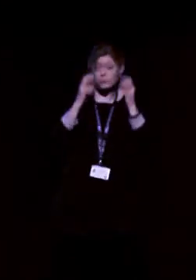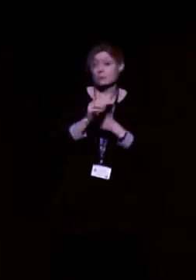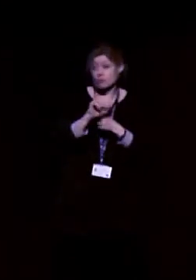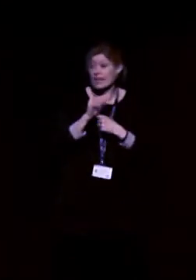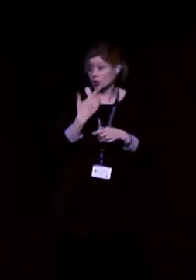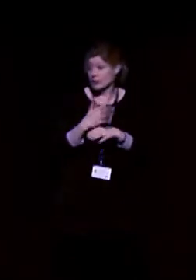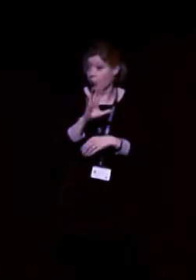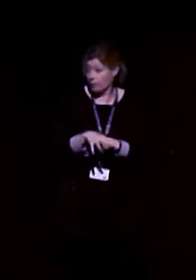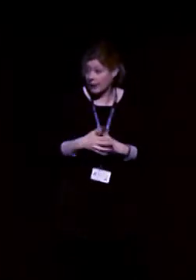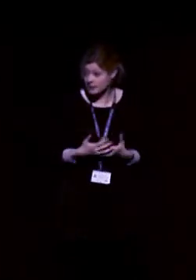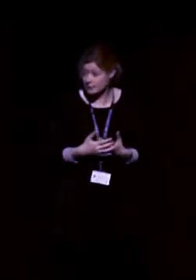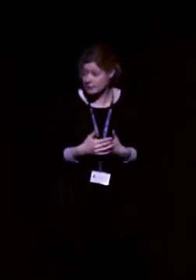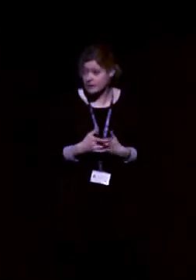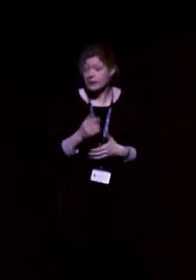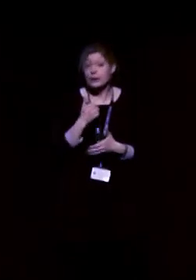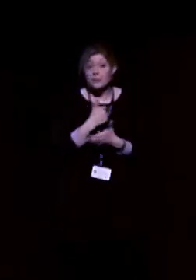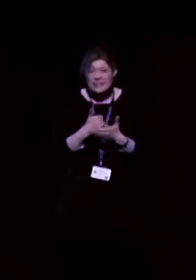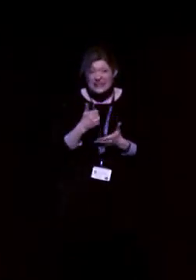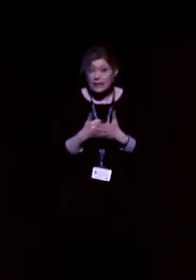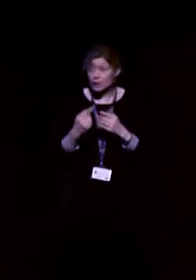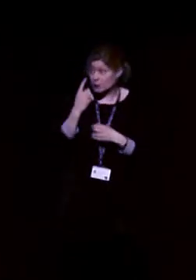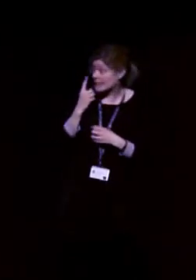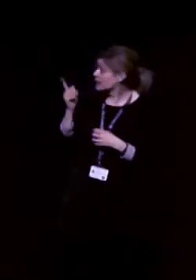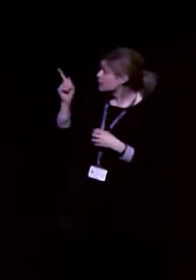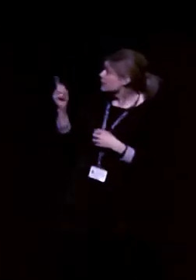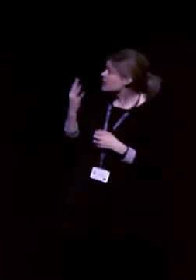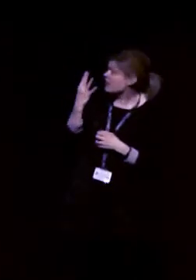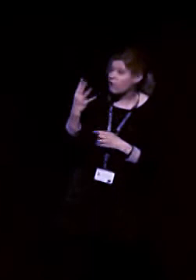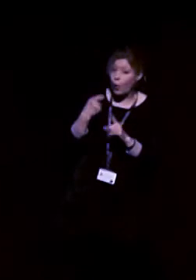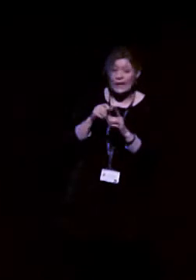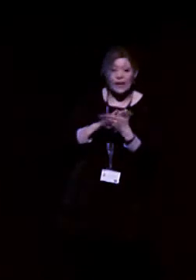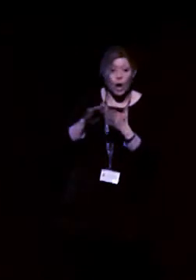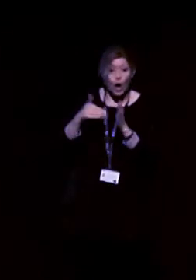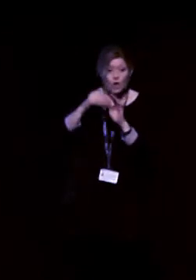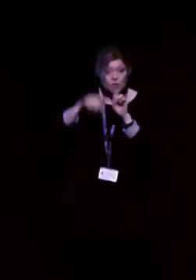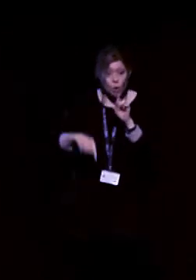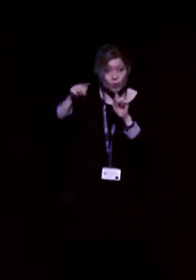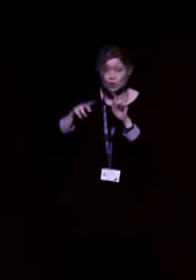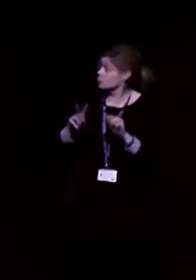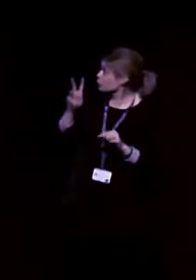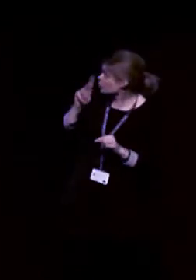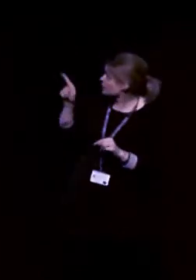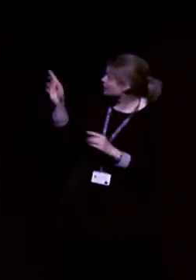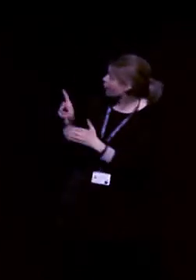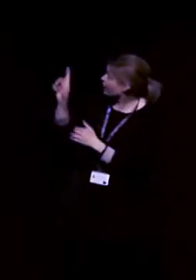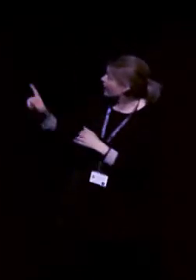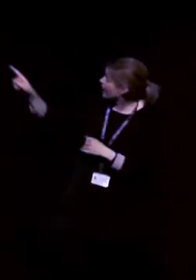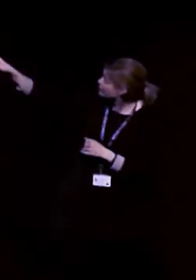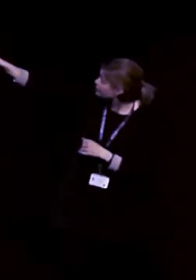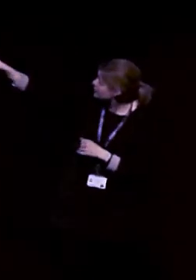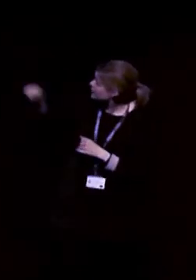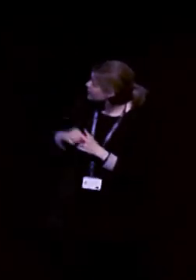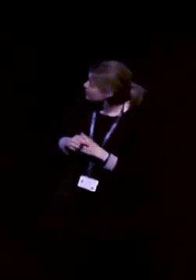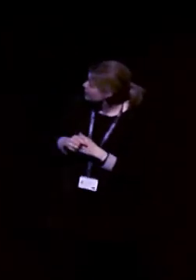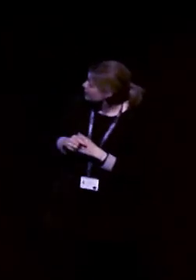But typically, one gets a 4 kilohertz notch, which you're seeing in the audiogram on the left. The pointer is not bright